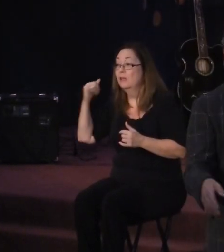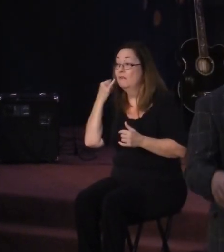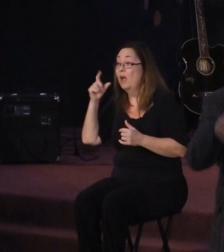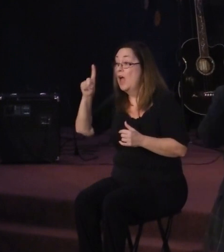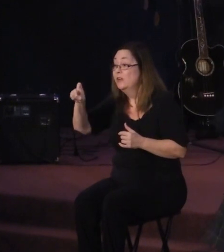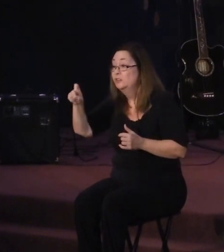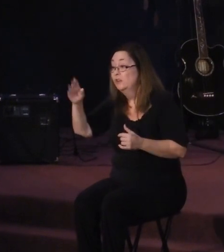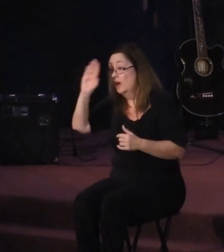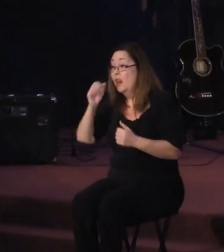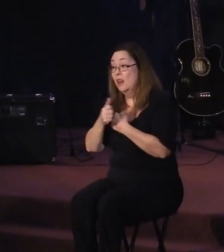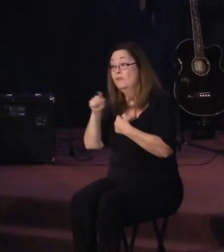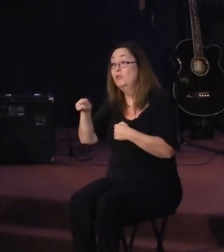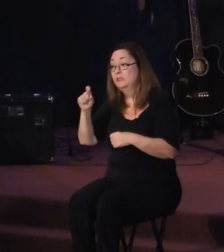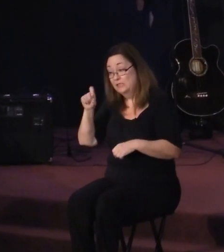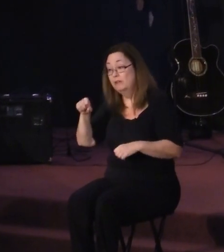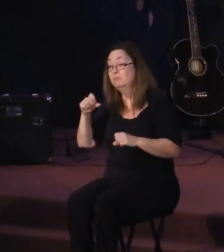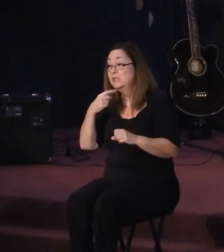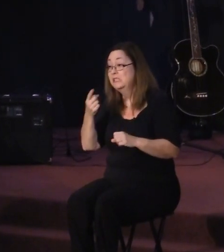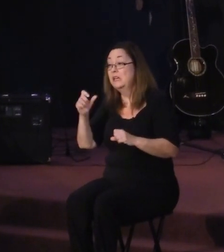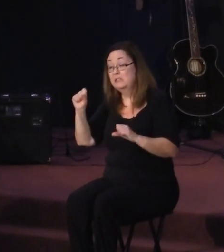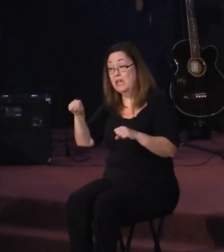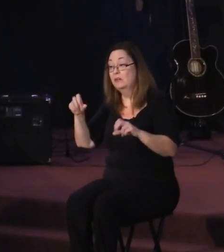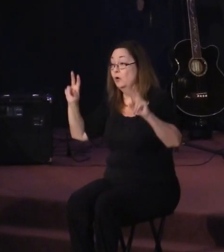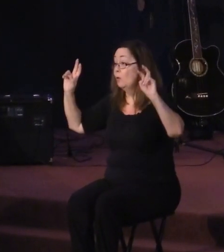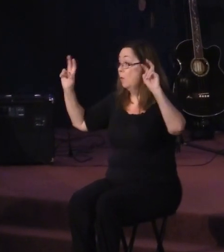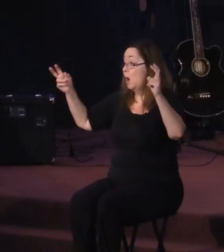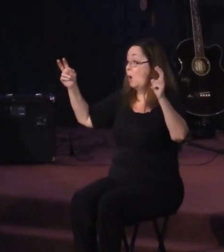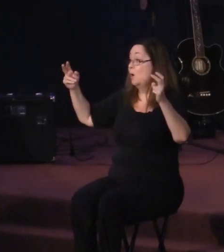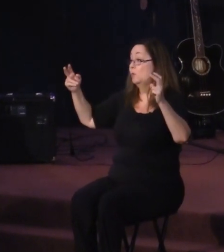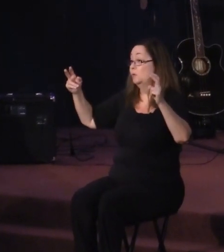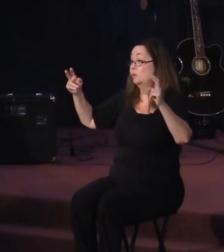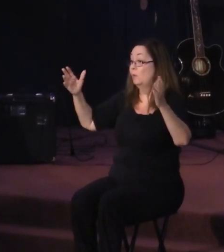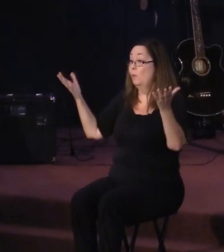does God love you? You say yes, and you do what? Quote,